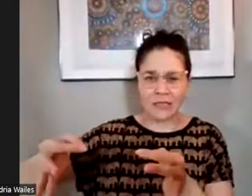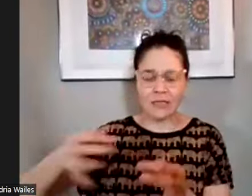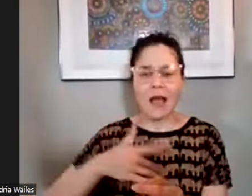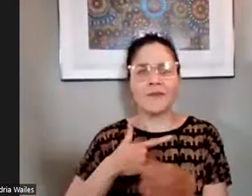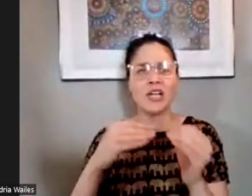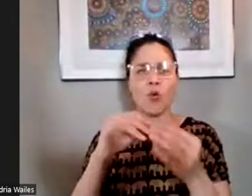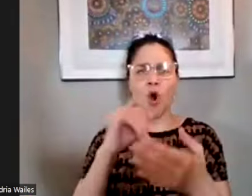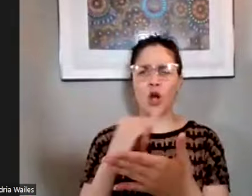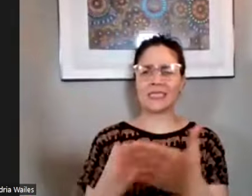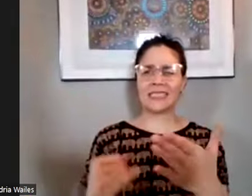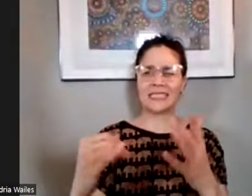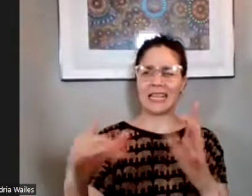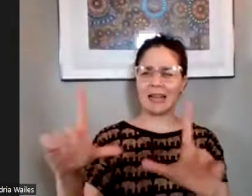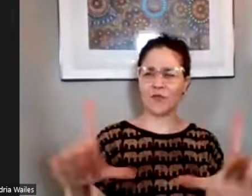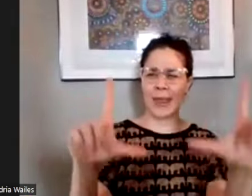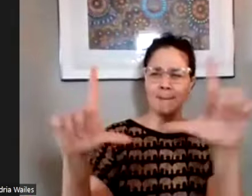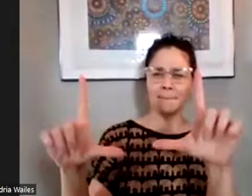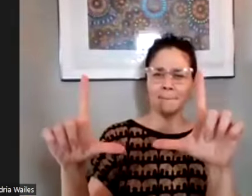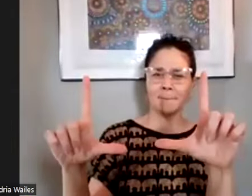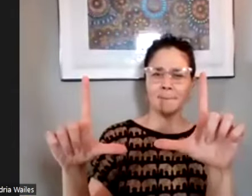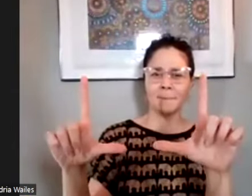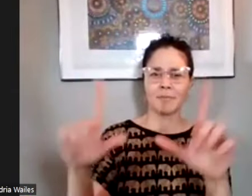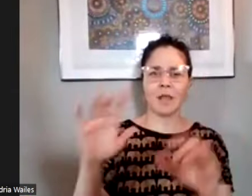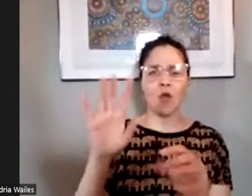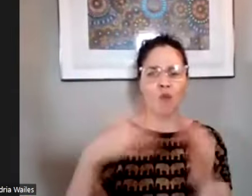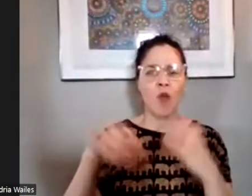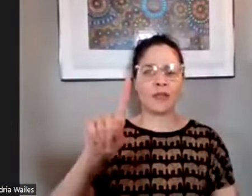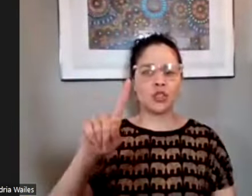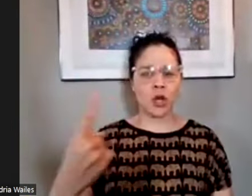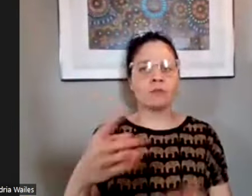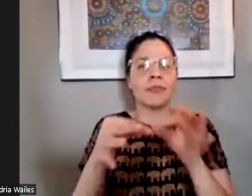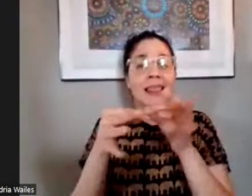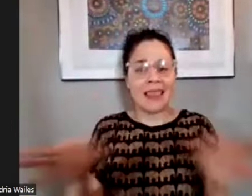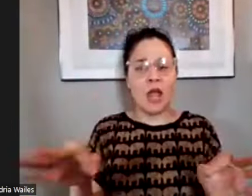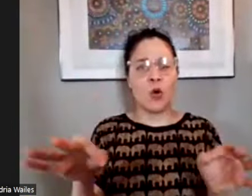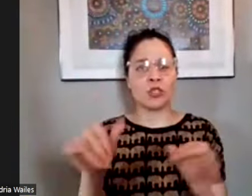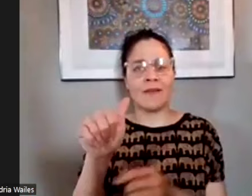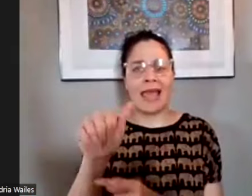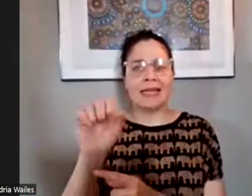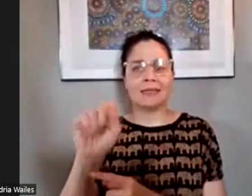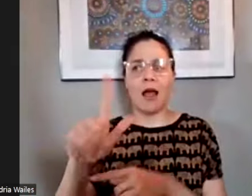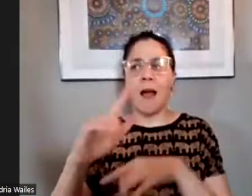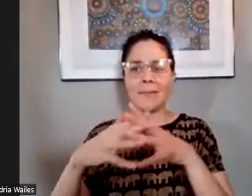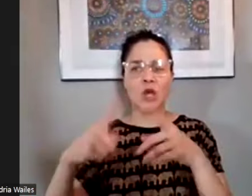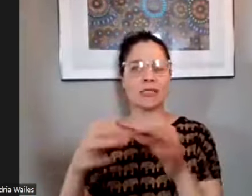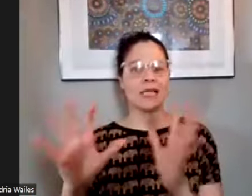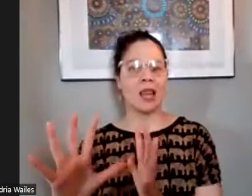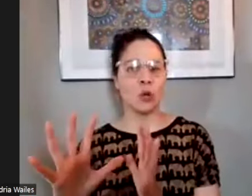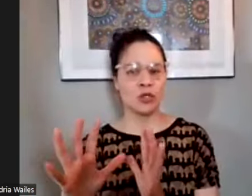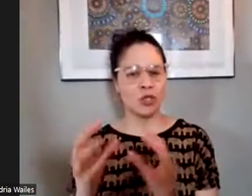is using BSL in the play has to communicate with somebody who doesn't know sign language. All these things have to be decided, right? And that's why it's artistic sign language